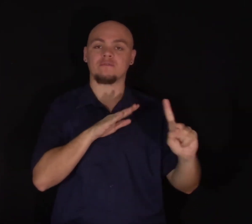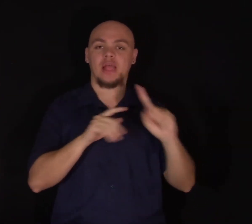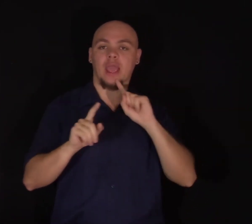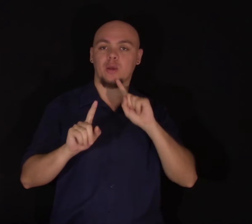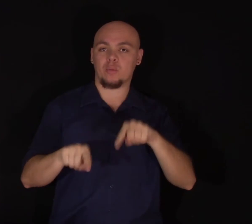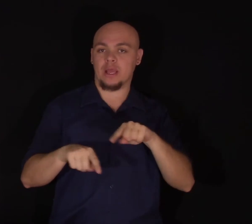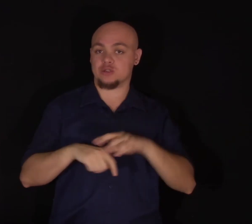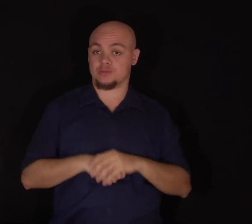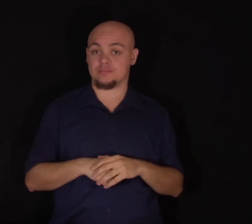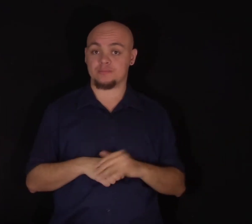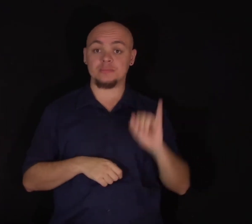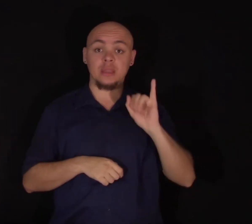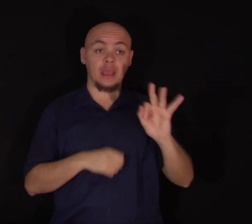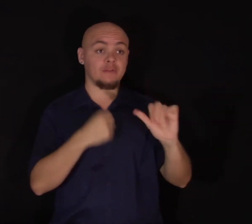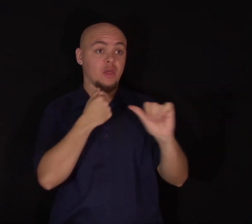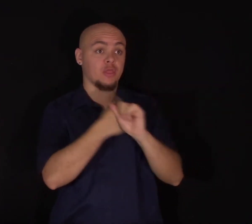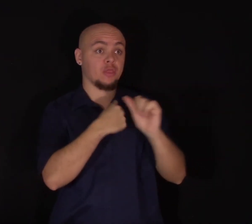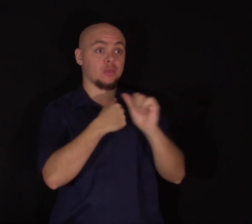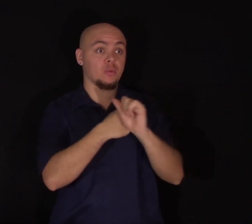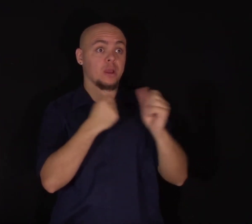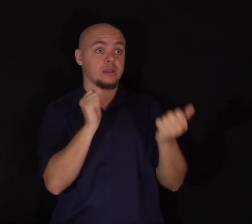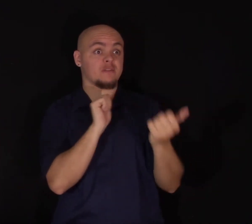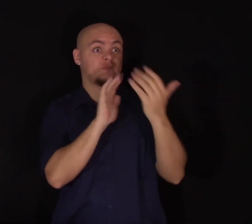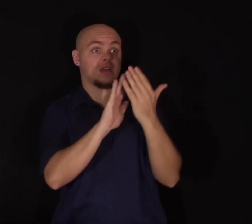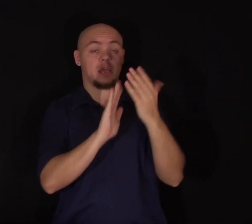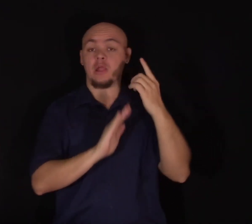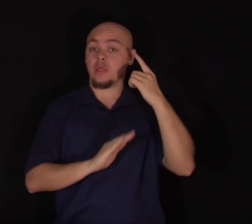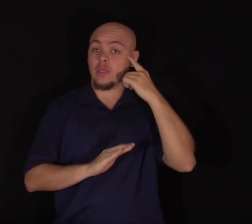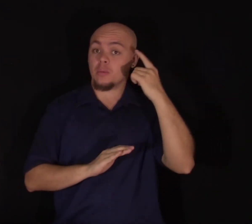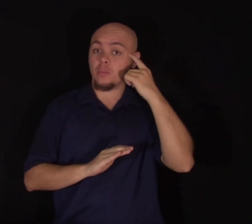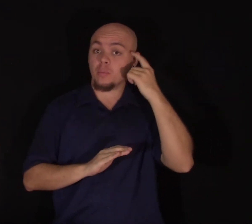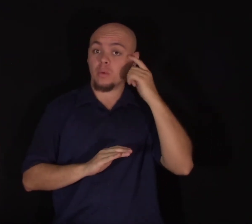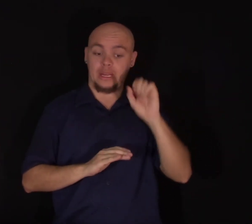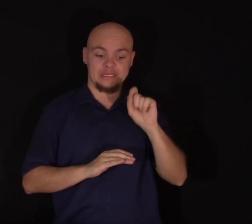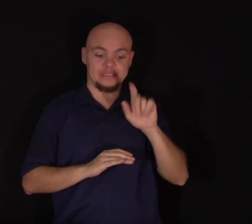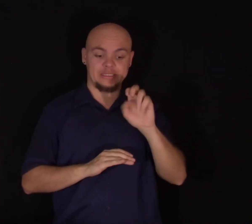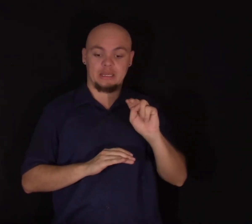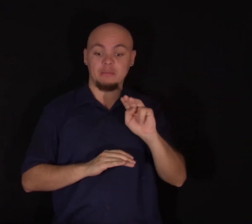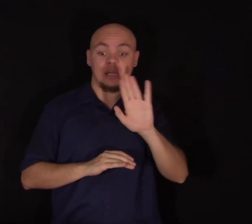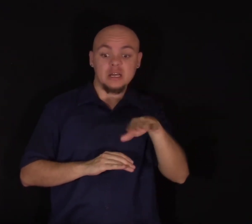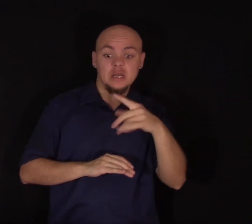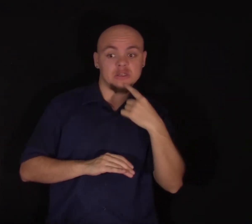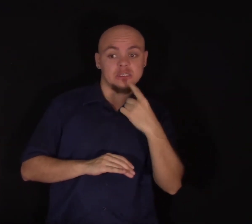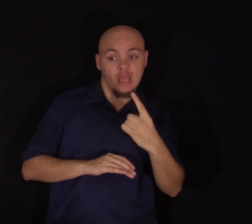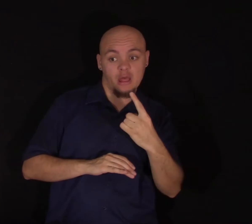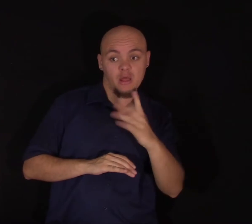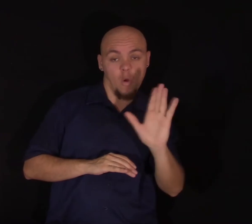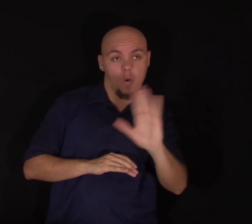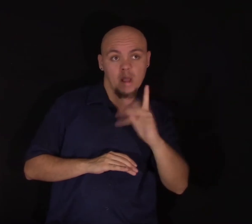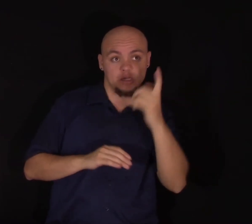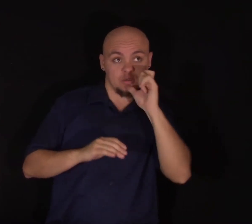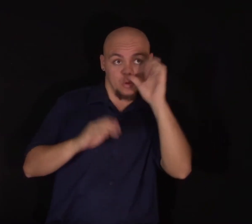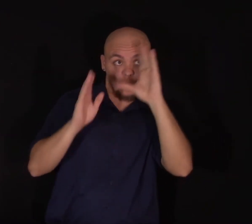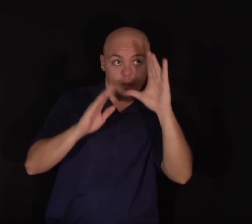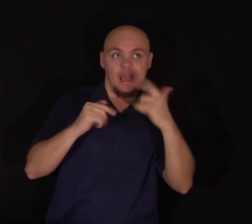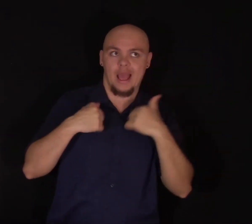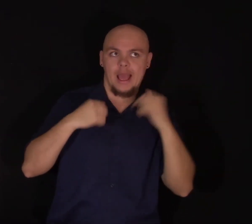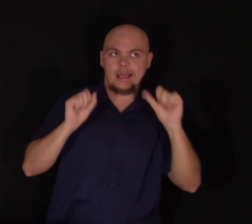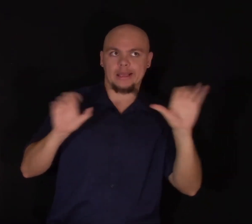And when we're faced with a threat, the brainstem literally takes over and tells the rest of the brain, don't even worry about it, I've got